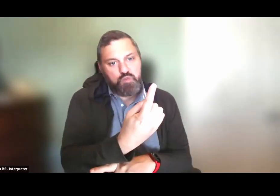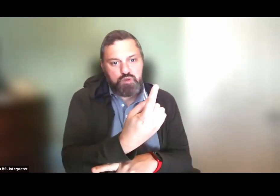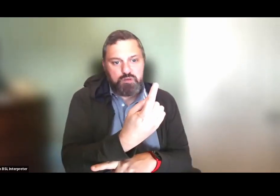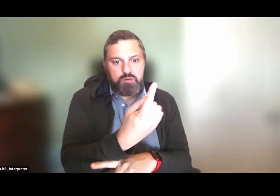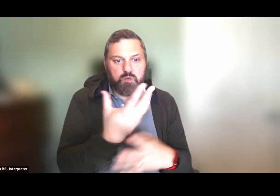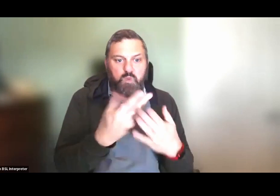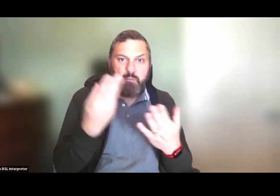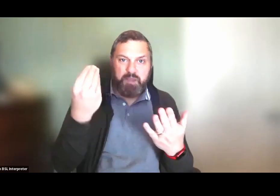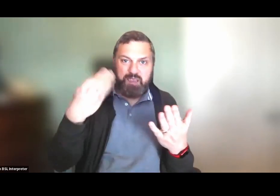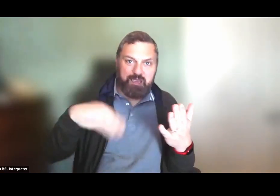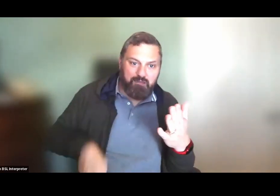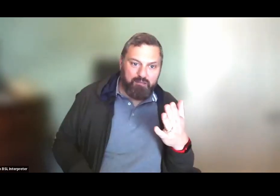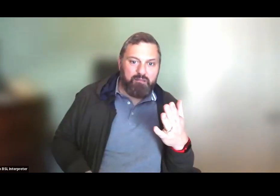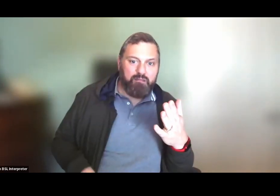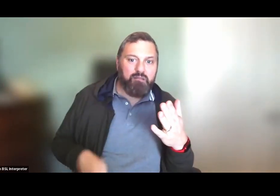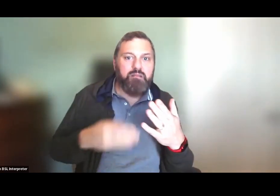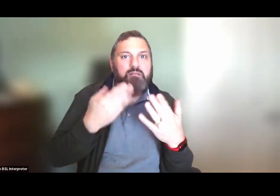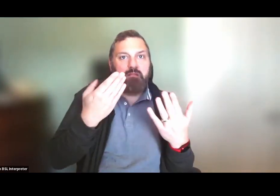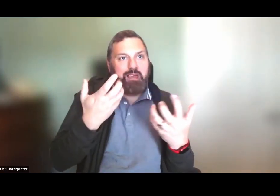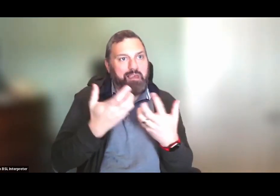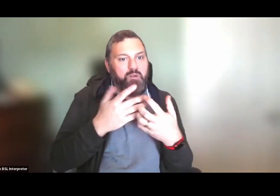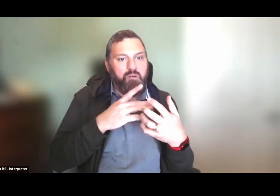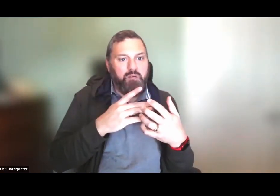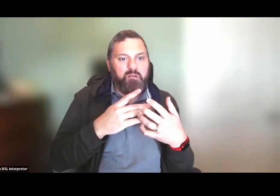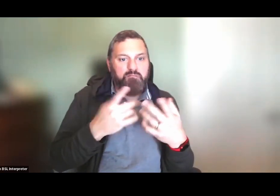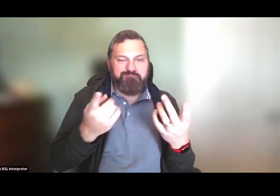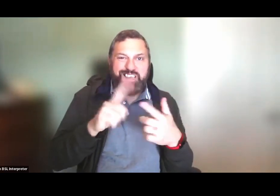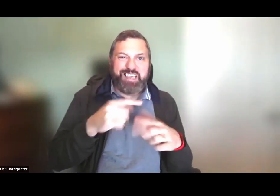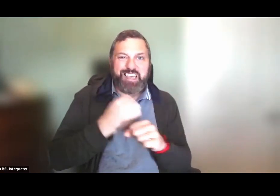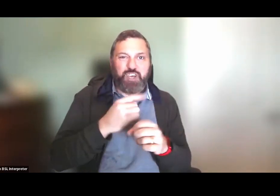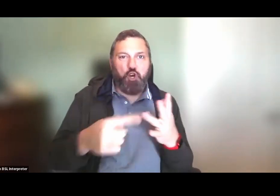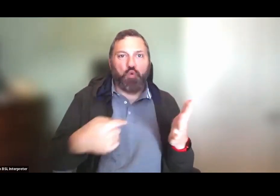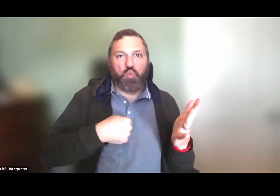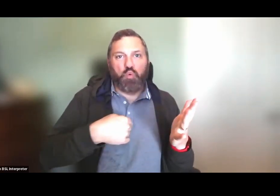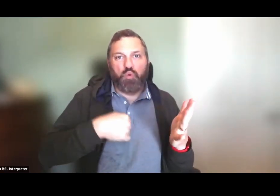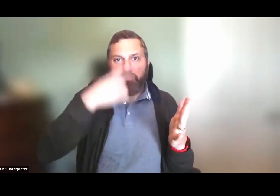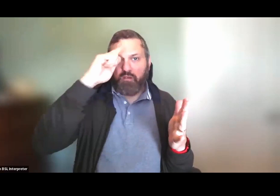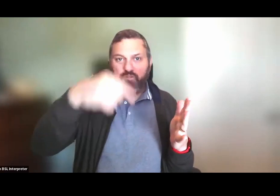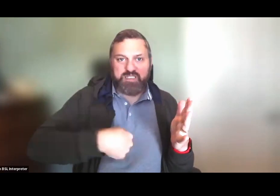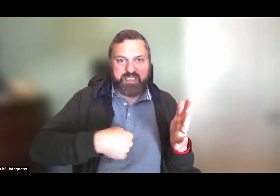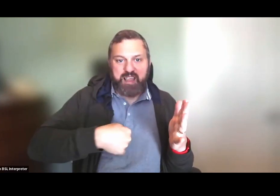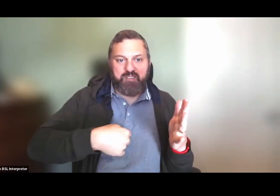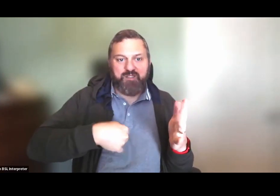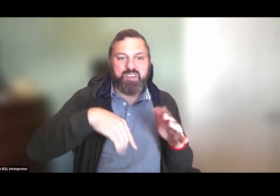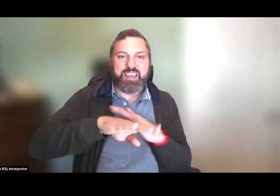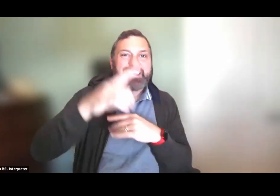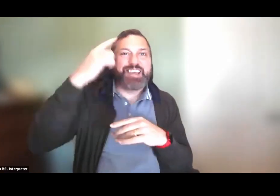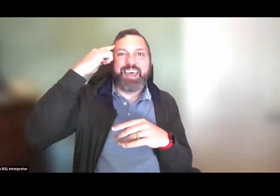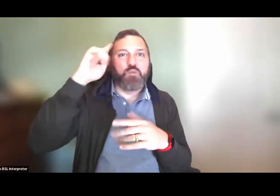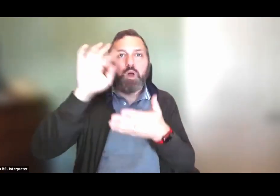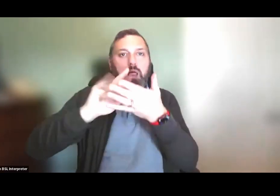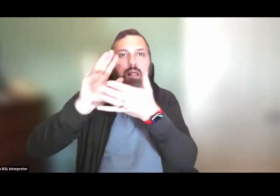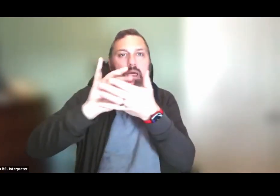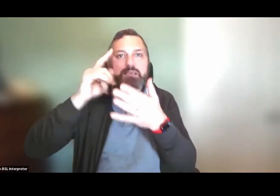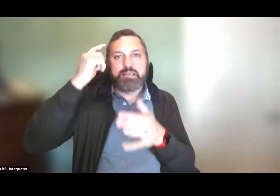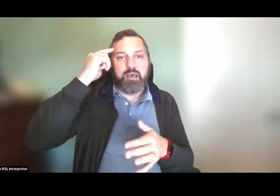with money in his hand. That's the way he interacts with the world. He's got ego in his heart, self-interest. He's got a calculator in his head and